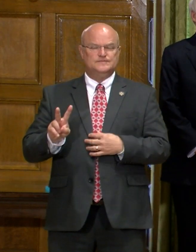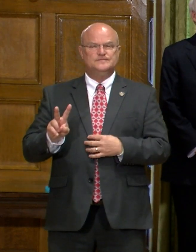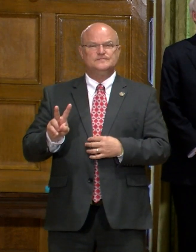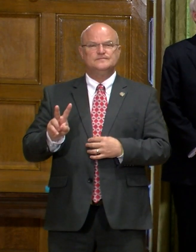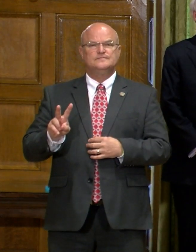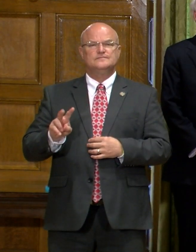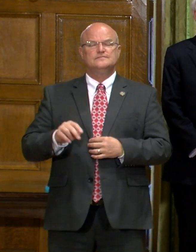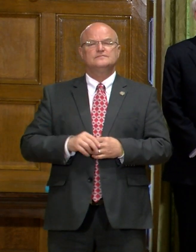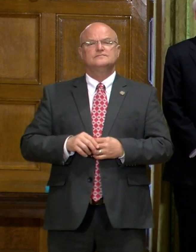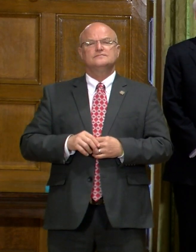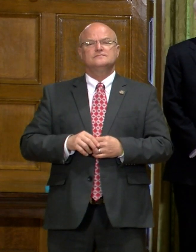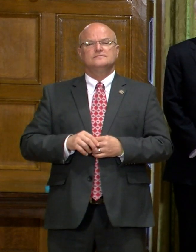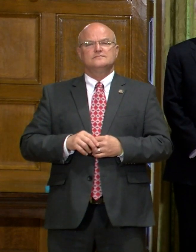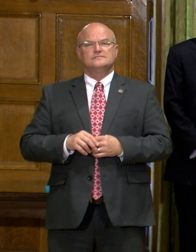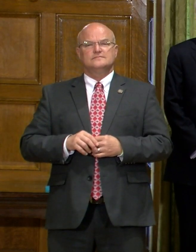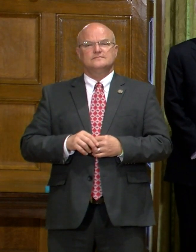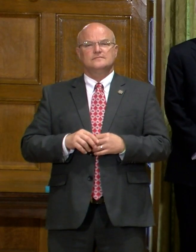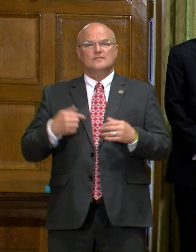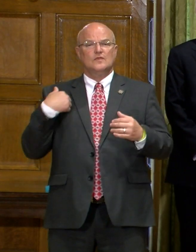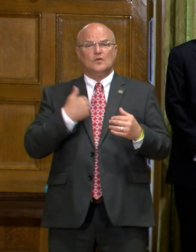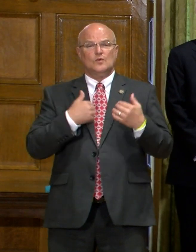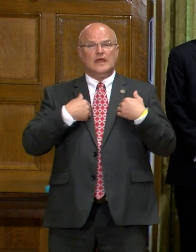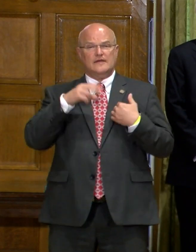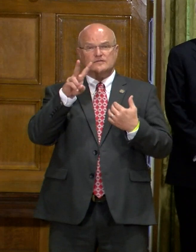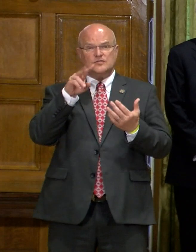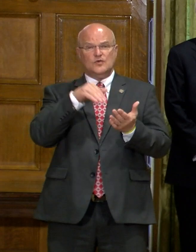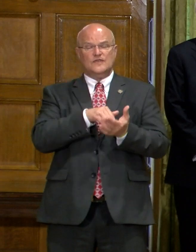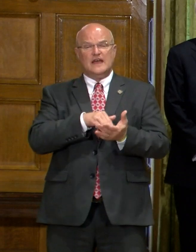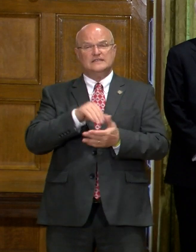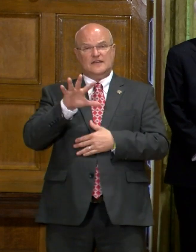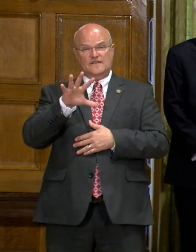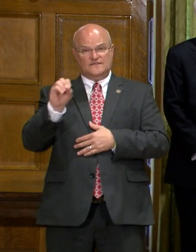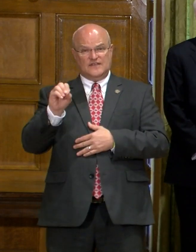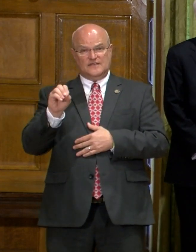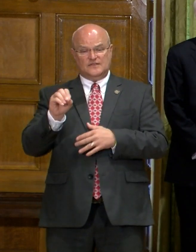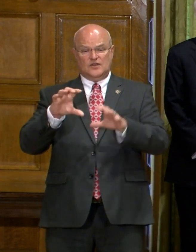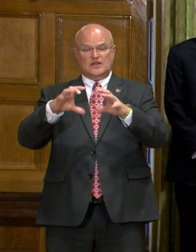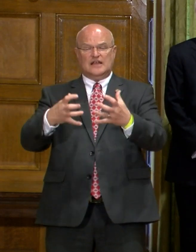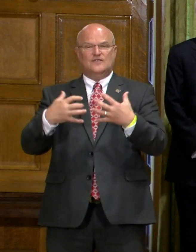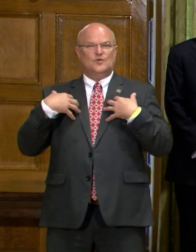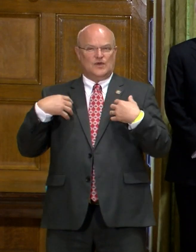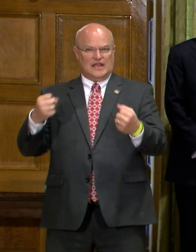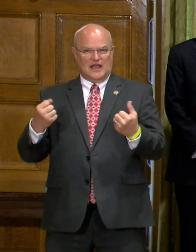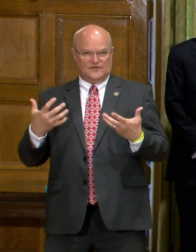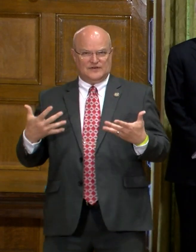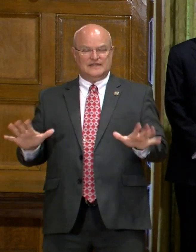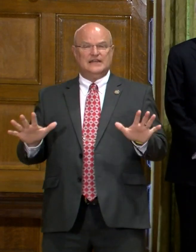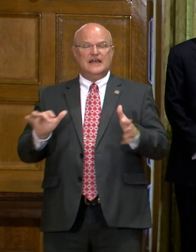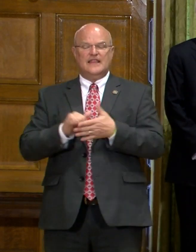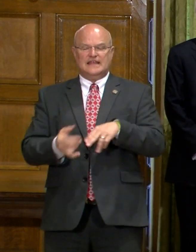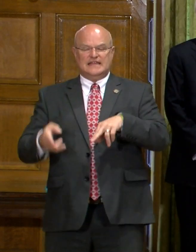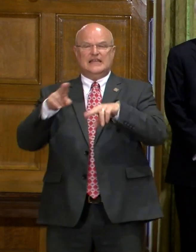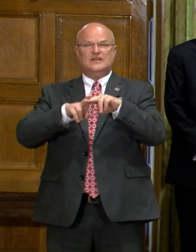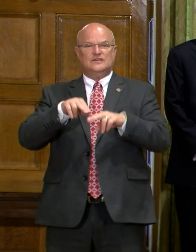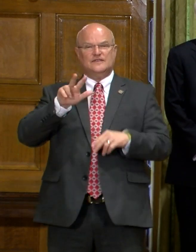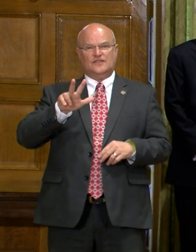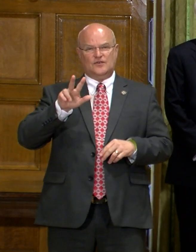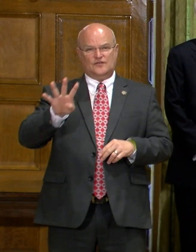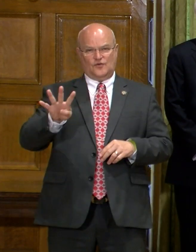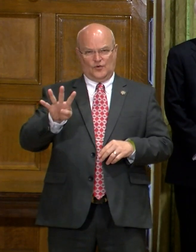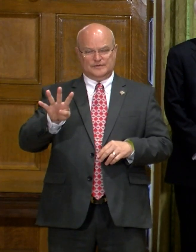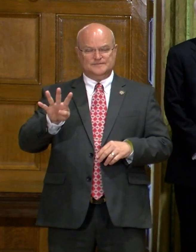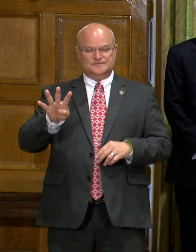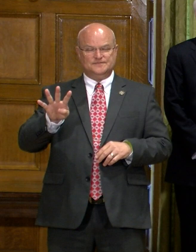from yesterday's report. We have 2,050 who are classified as recovered. That's an increase of 34